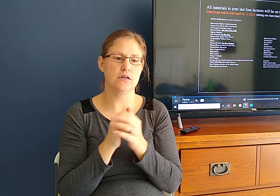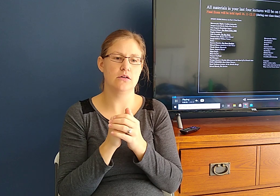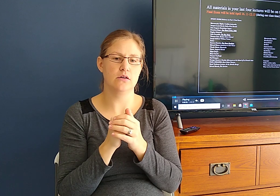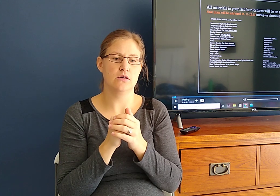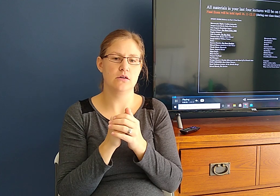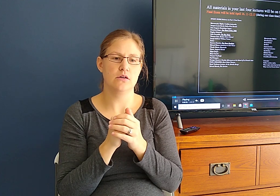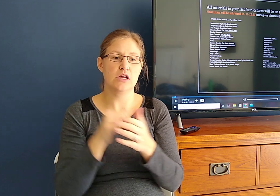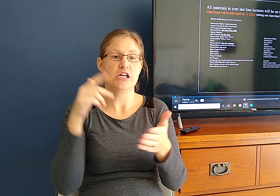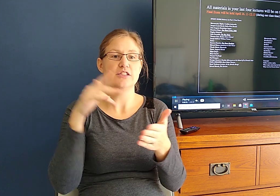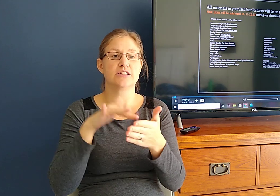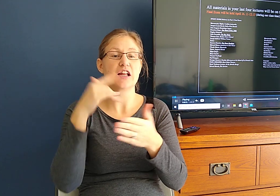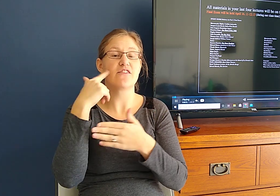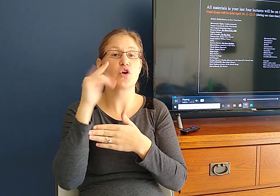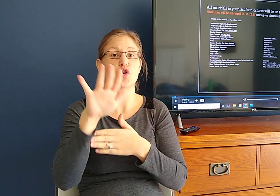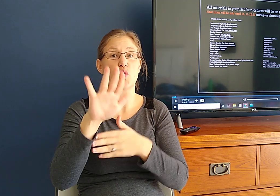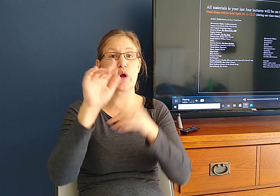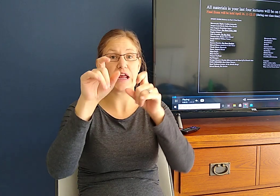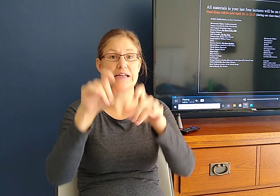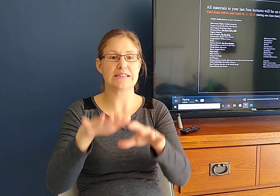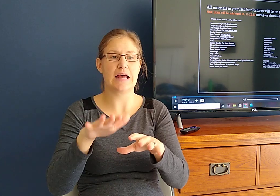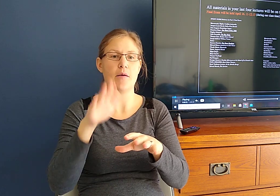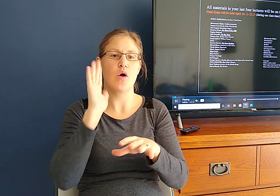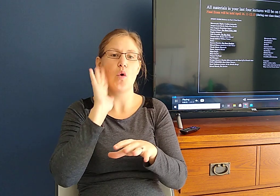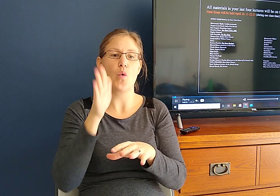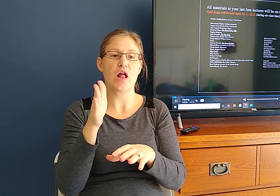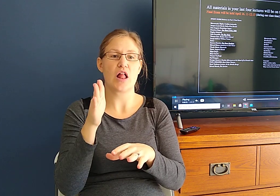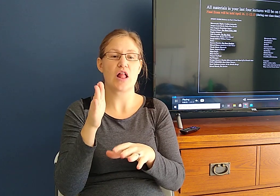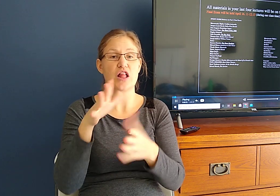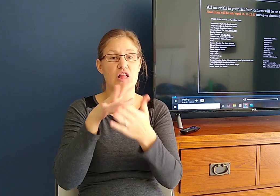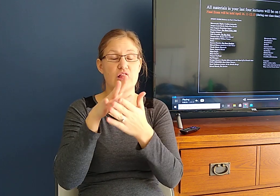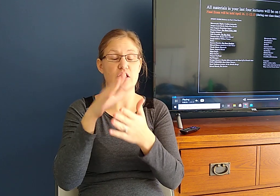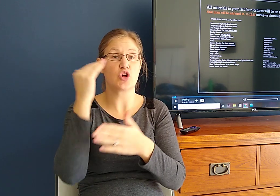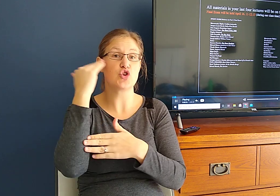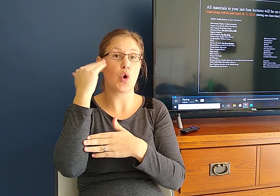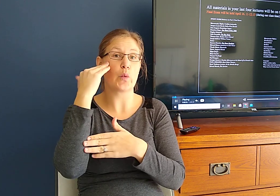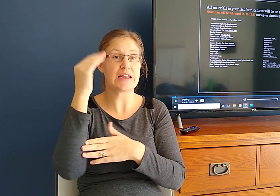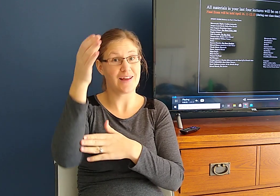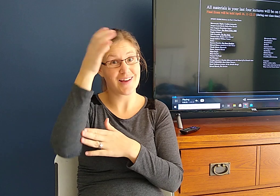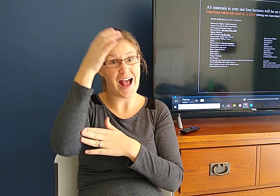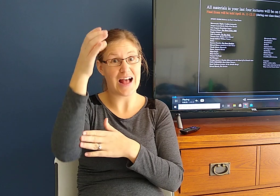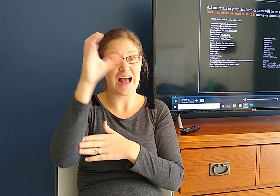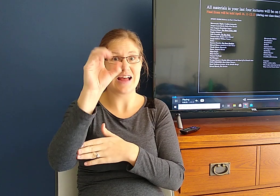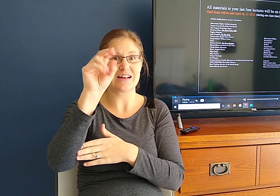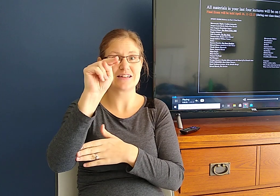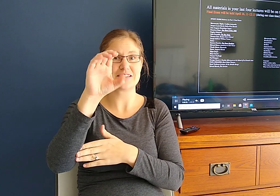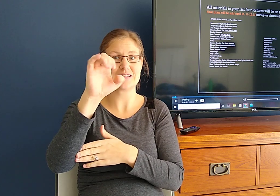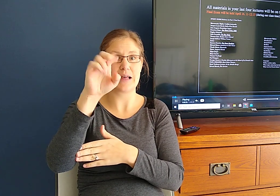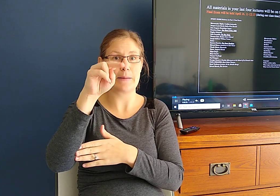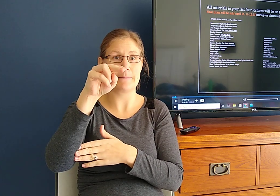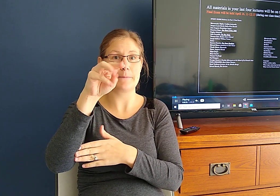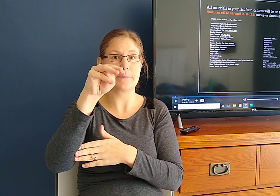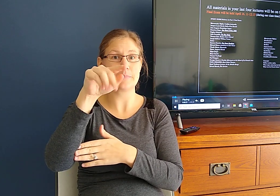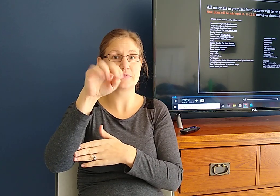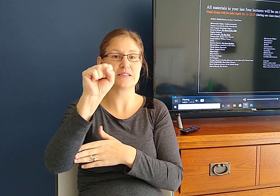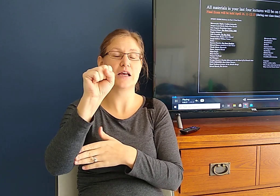Studying for your exam will involve understanding concepts, movements, and styles